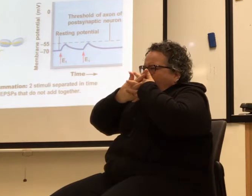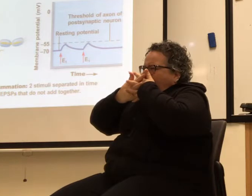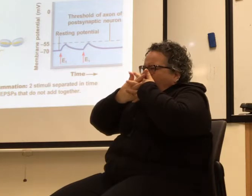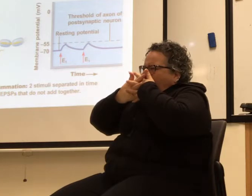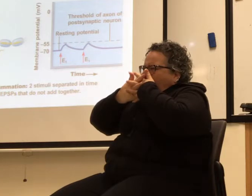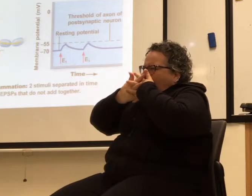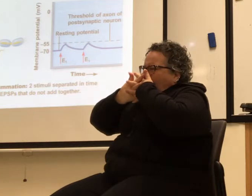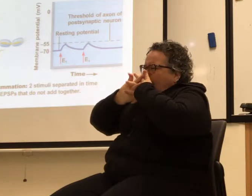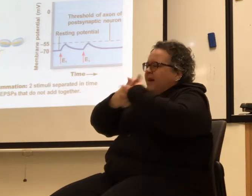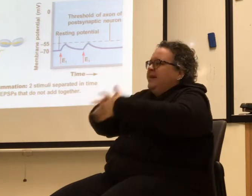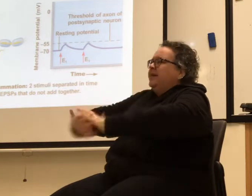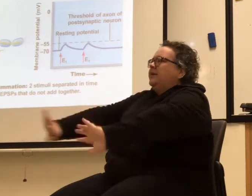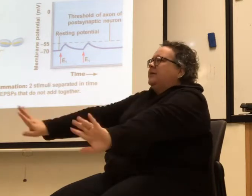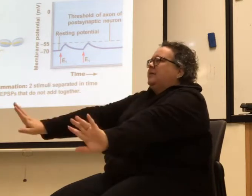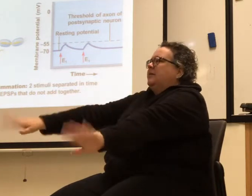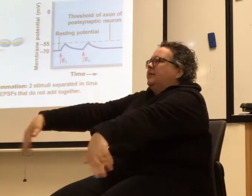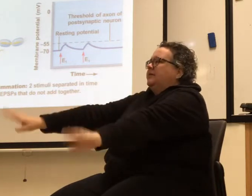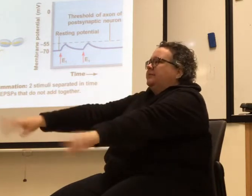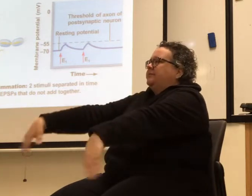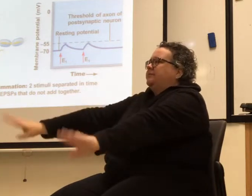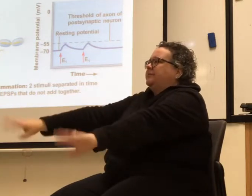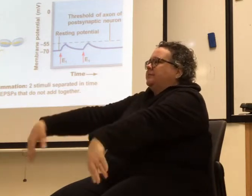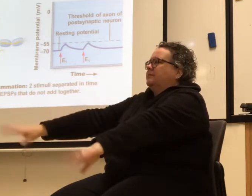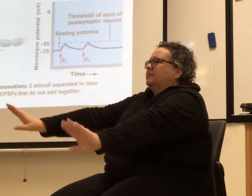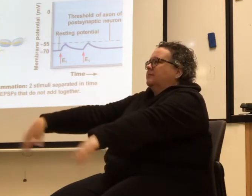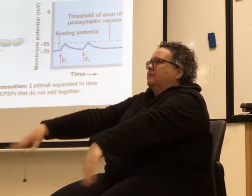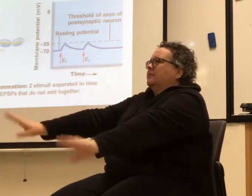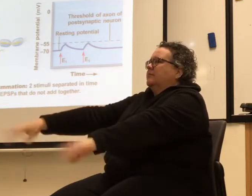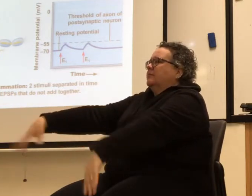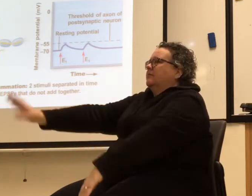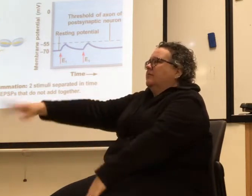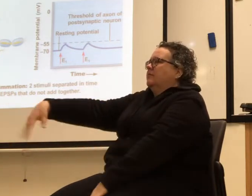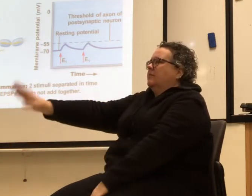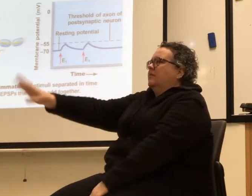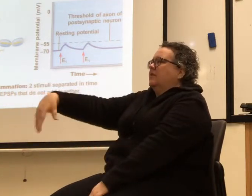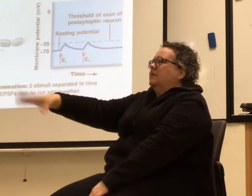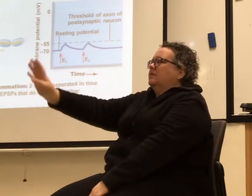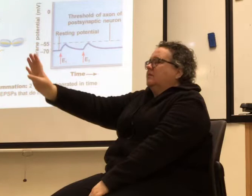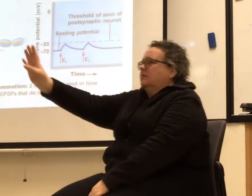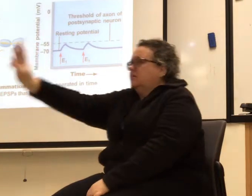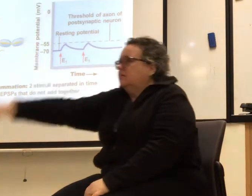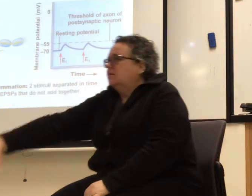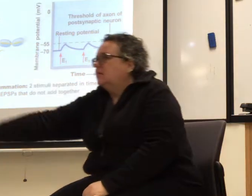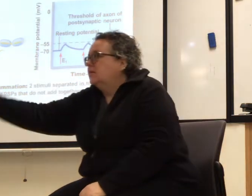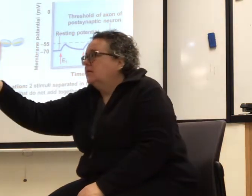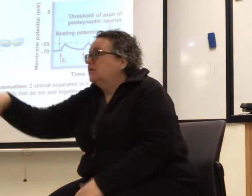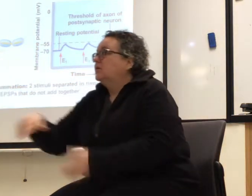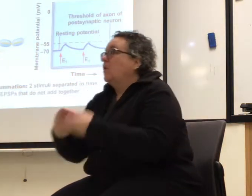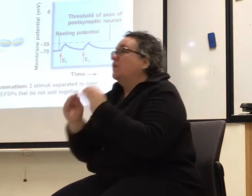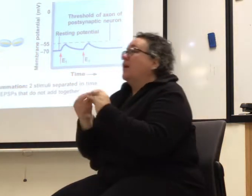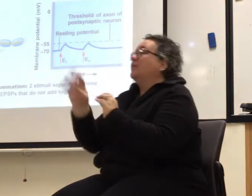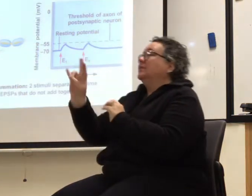So are we on number 6? Number 7 on your half sheet? 7. We're on 7.